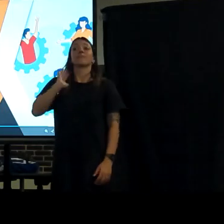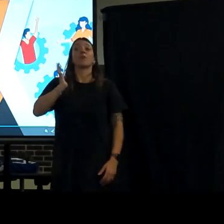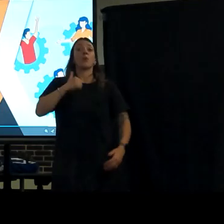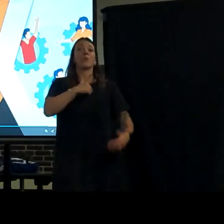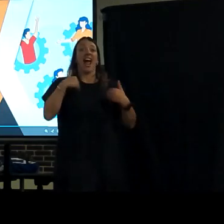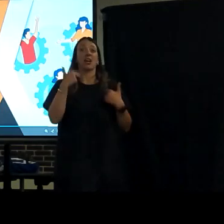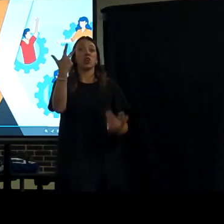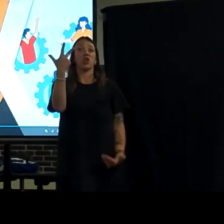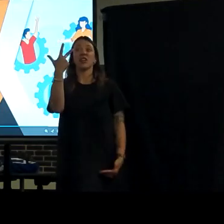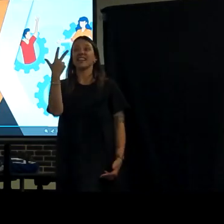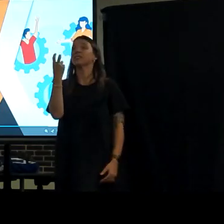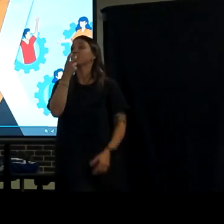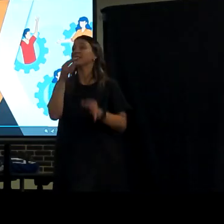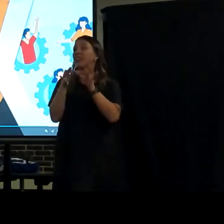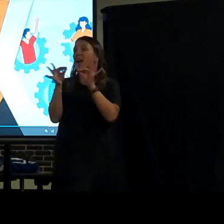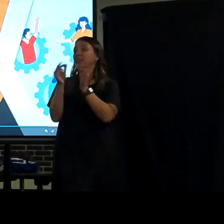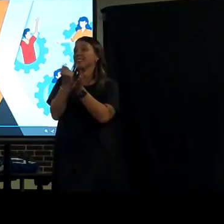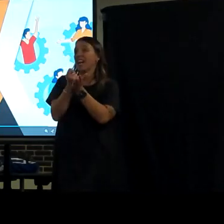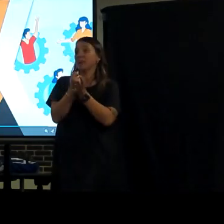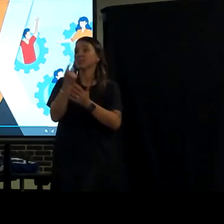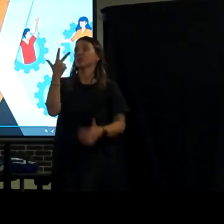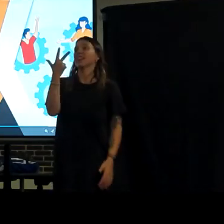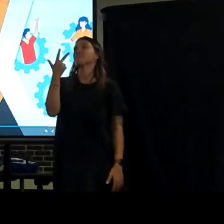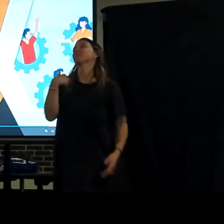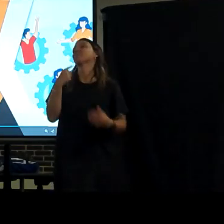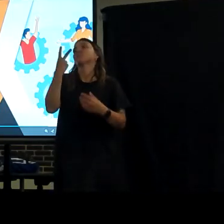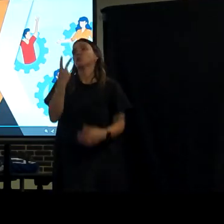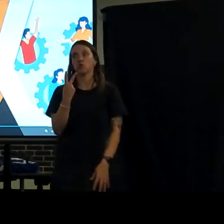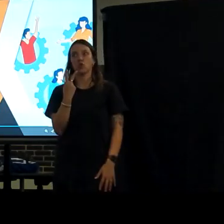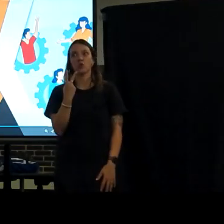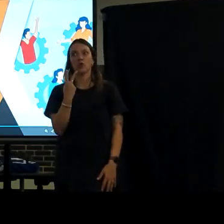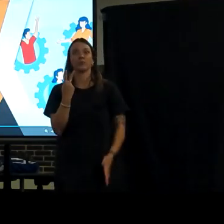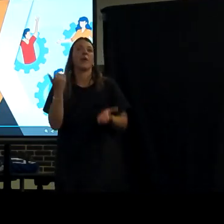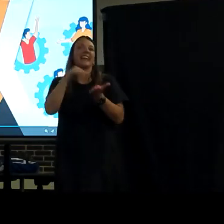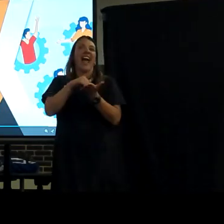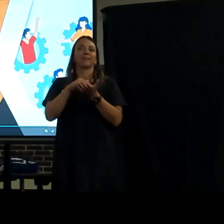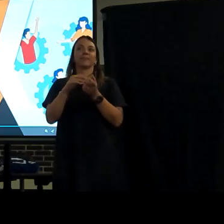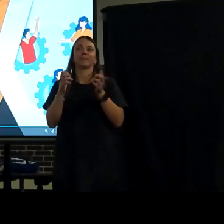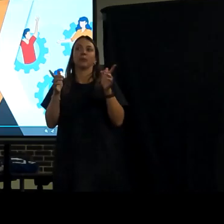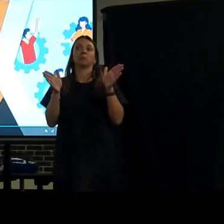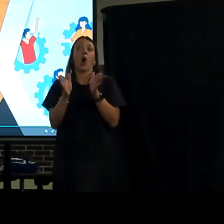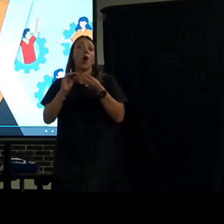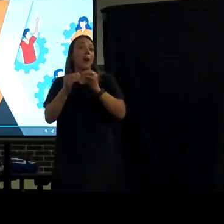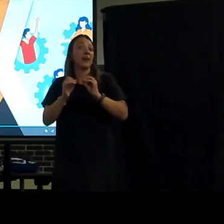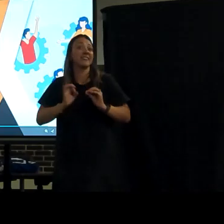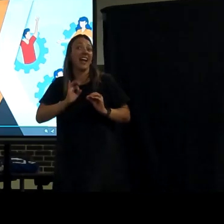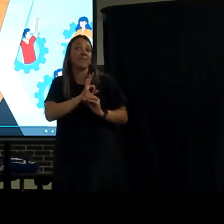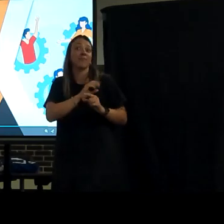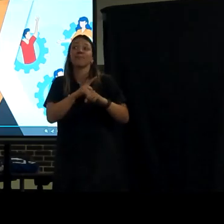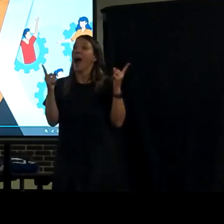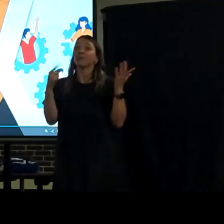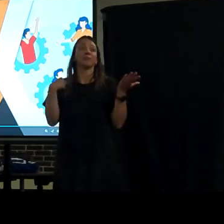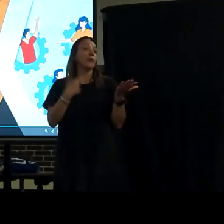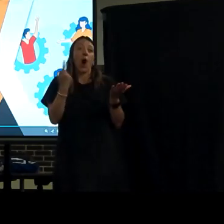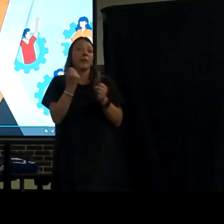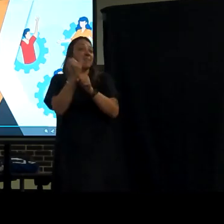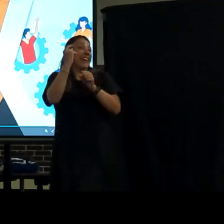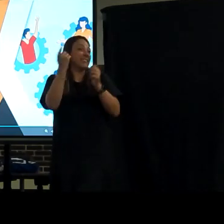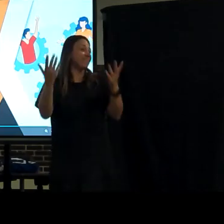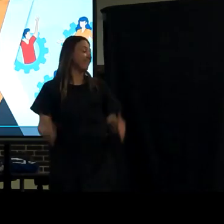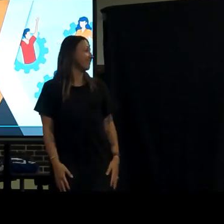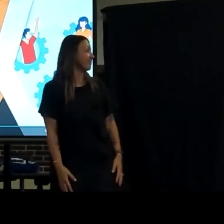1. Previously, we had 3 speech therapists, and now we're down to 2. So again, we have a small number